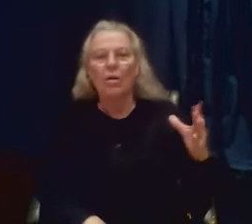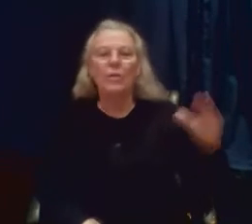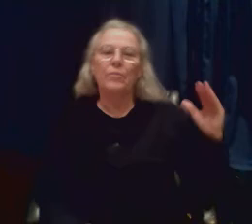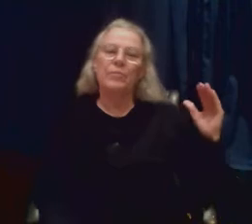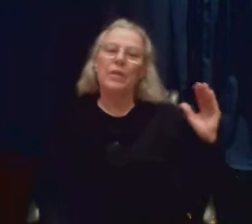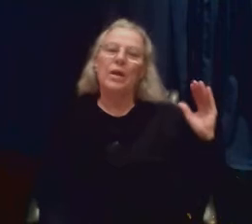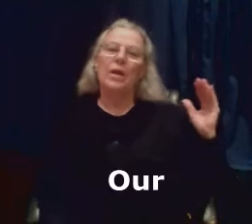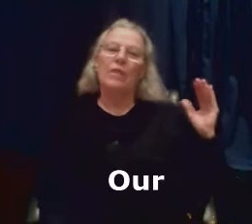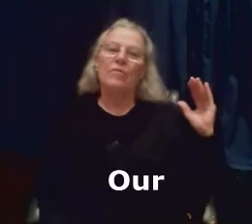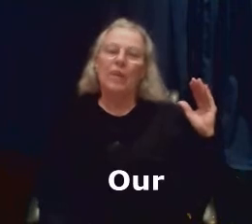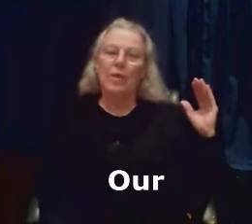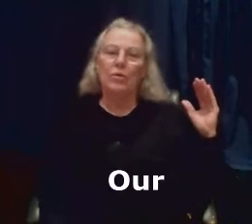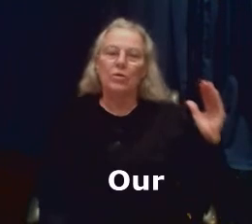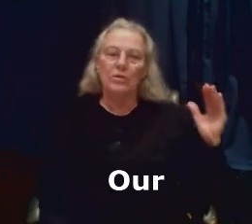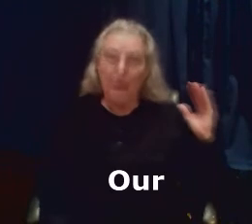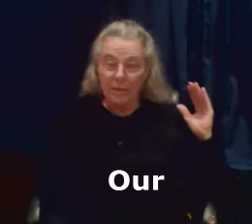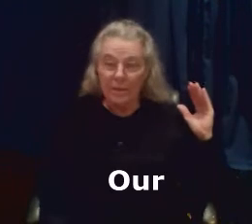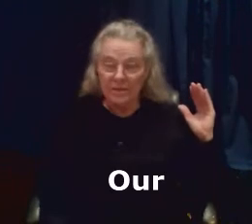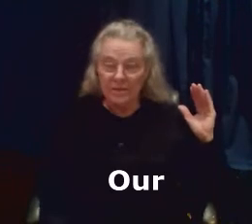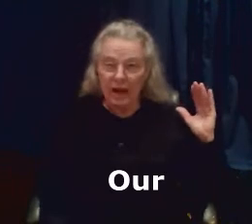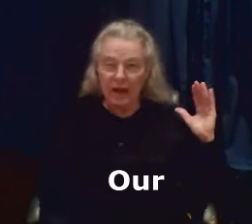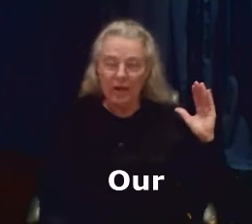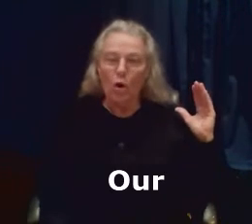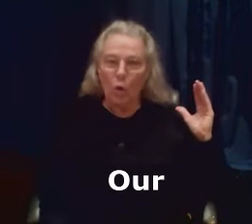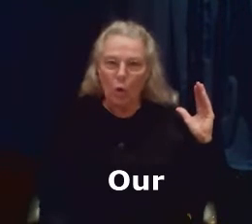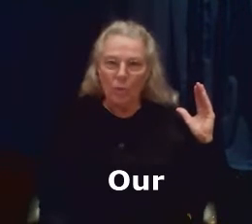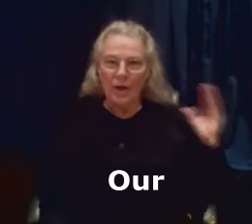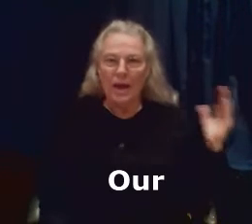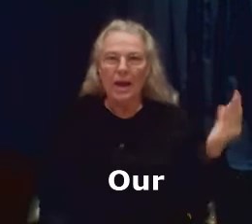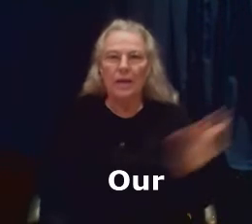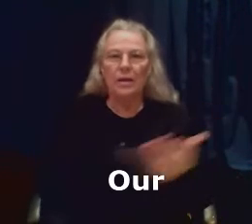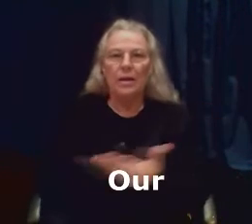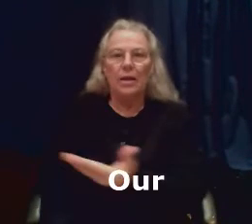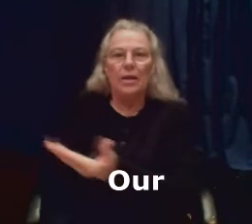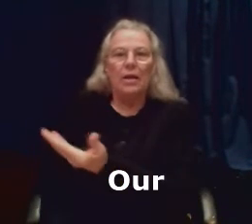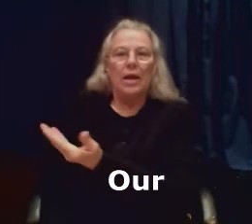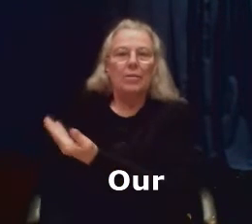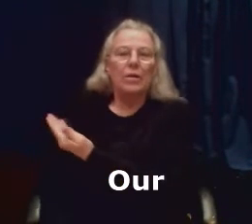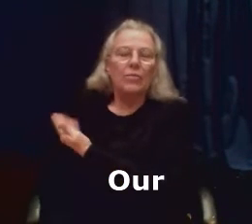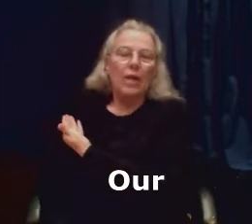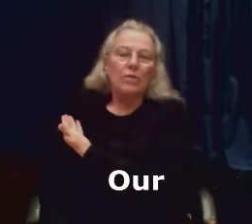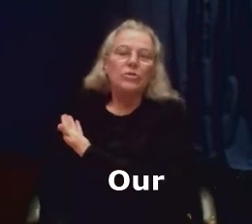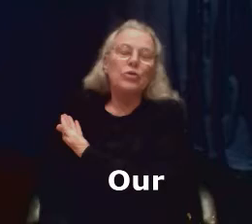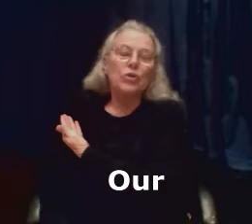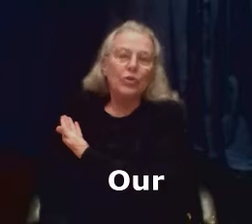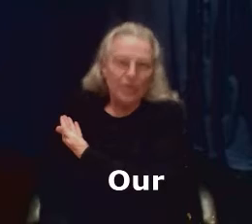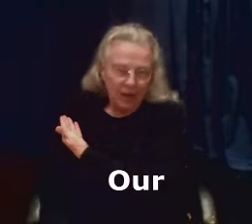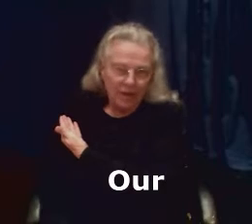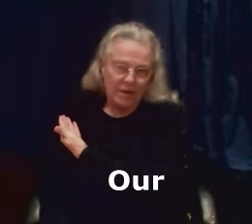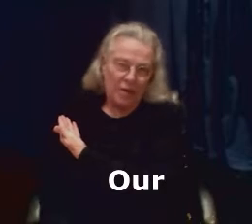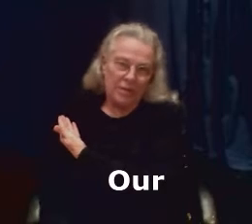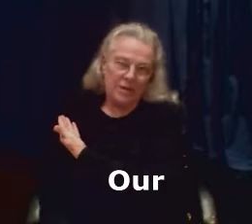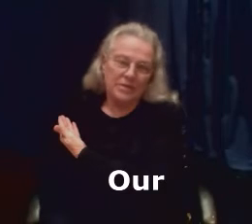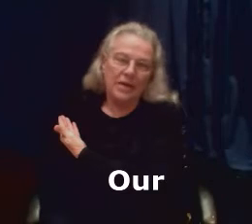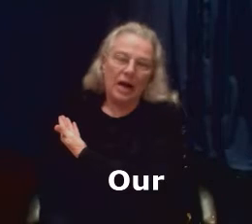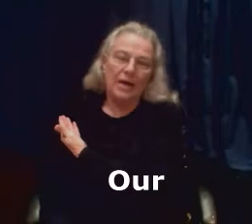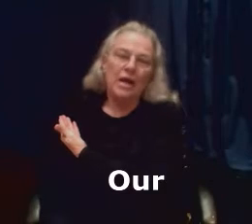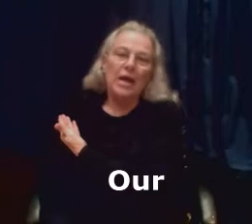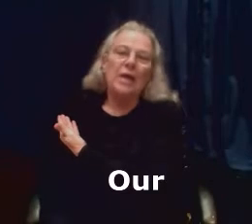Hour, from your dominant side, open hand, coming around to your non-dominant side.